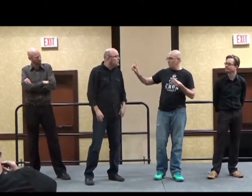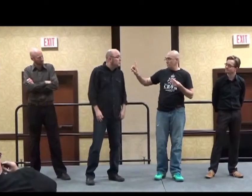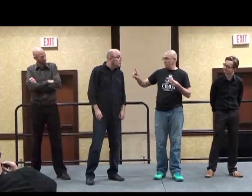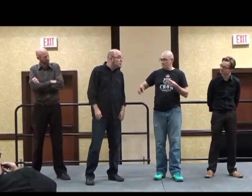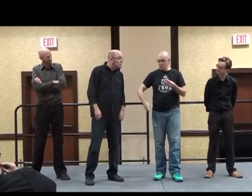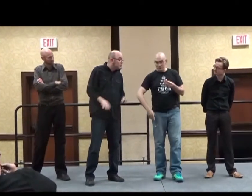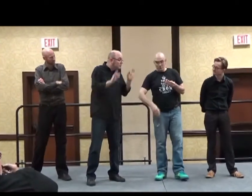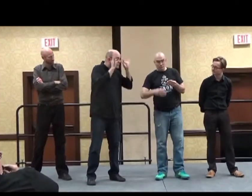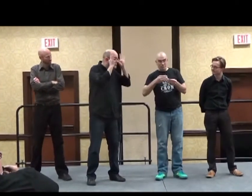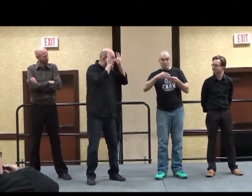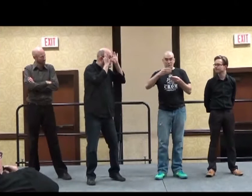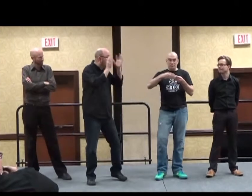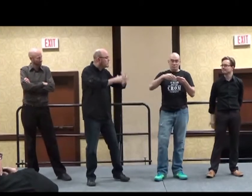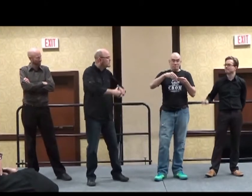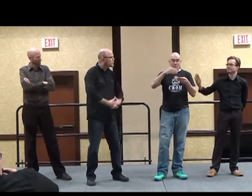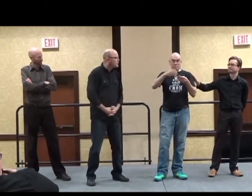Just a moment, sir.